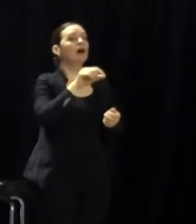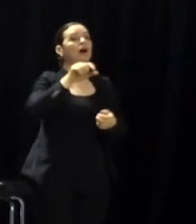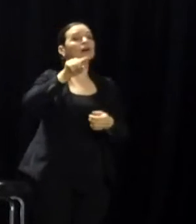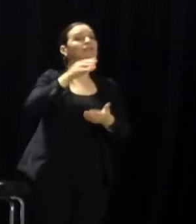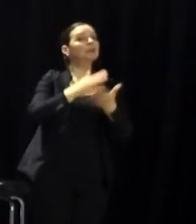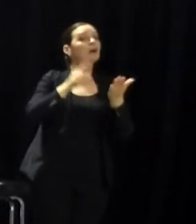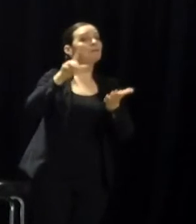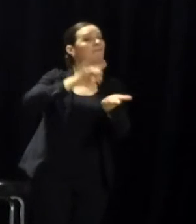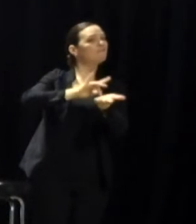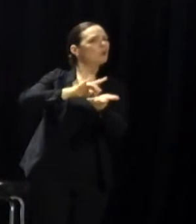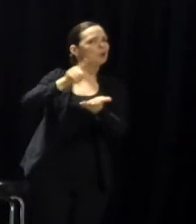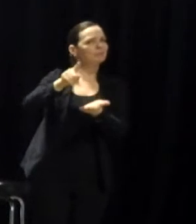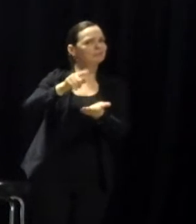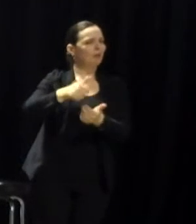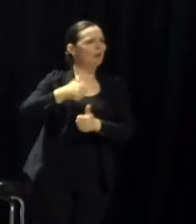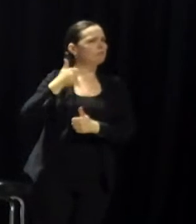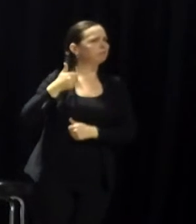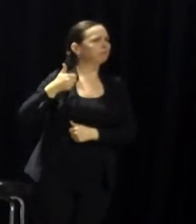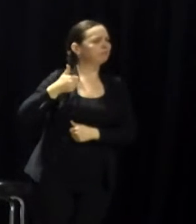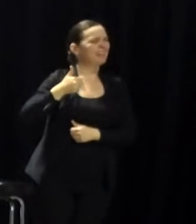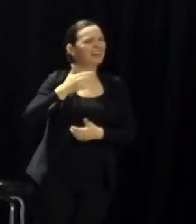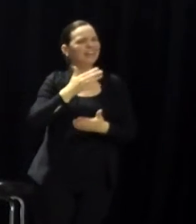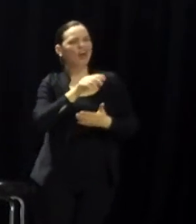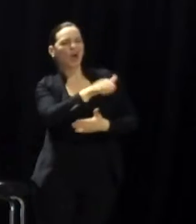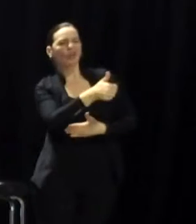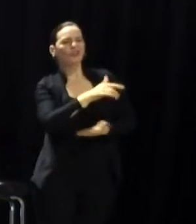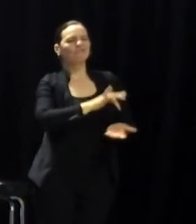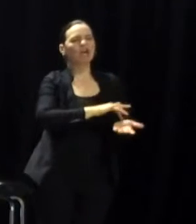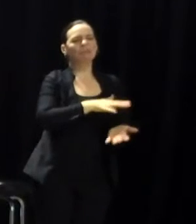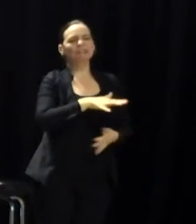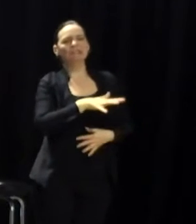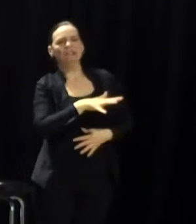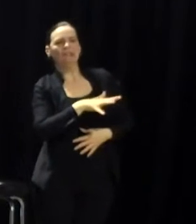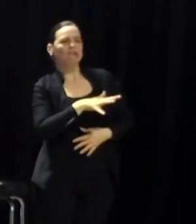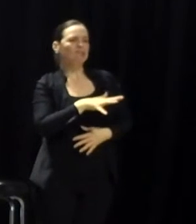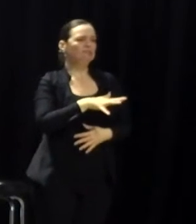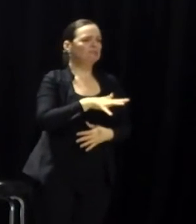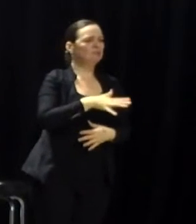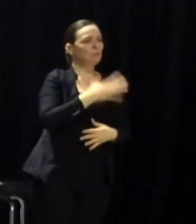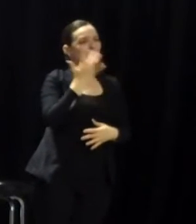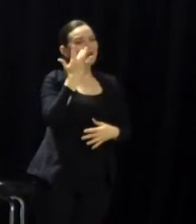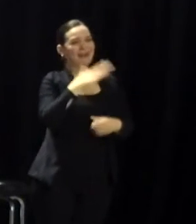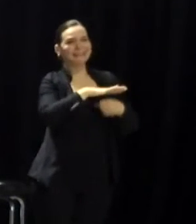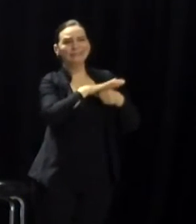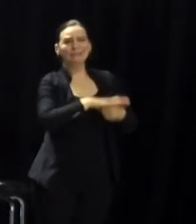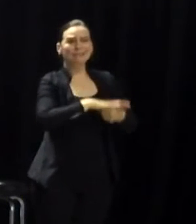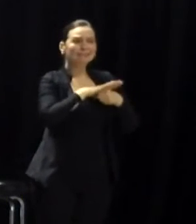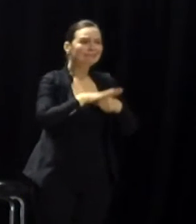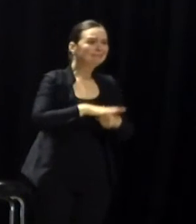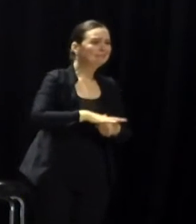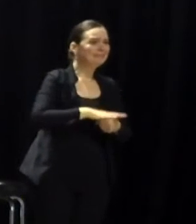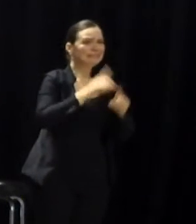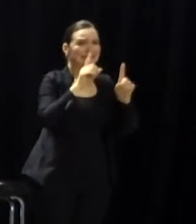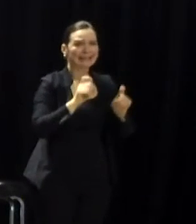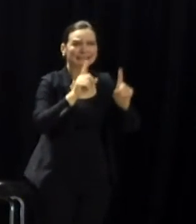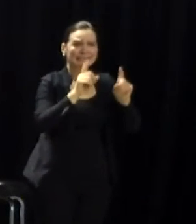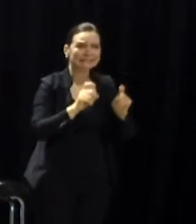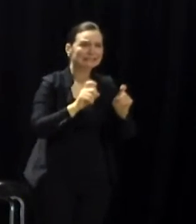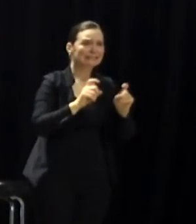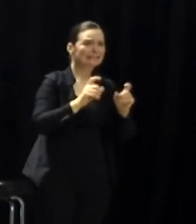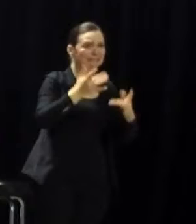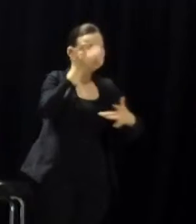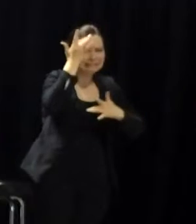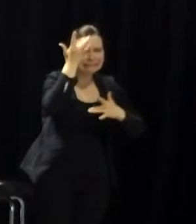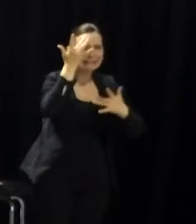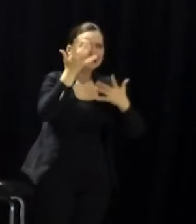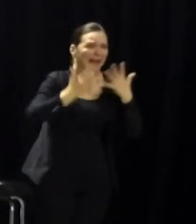now from this. That was a big task to take on all these facilities throughout the country. And so it just wasn't working as fast for us.